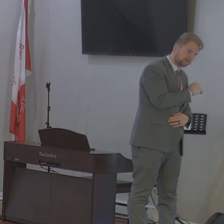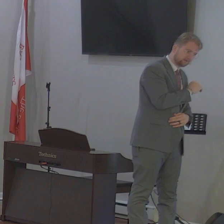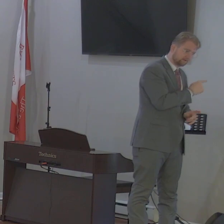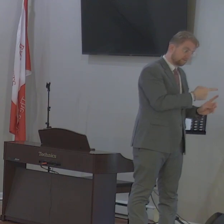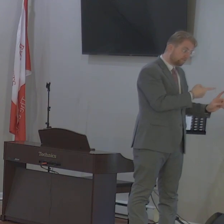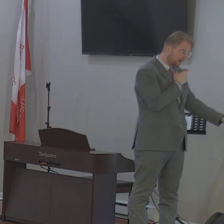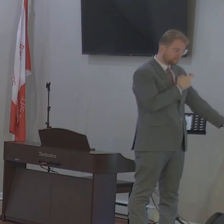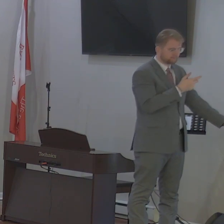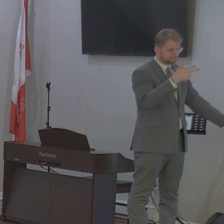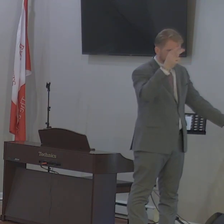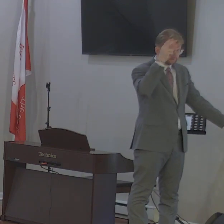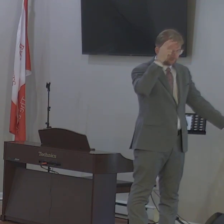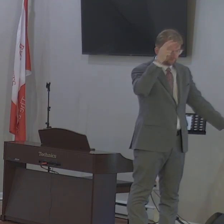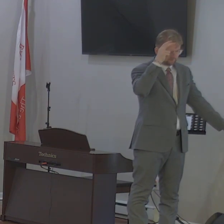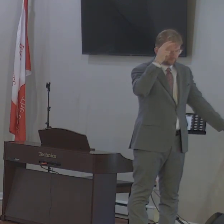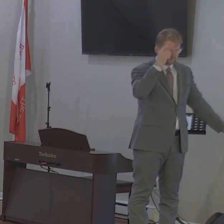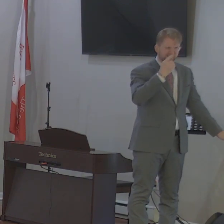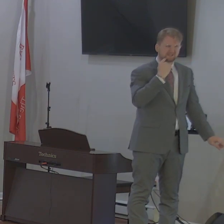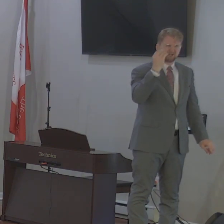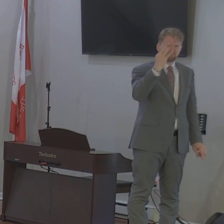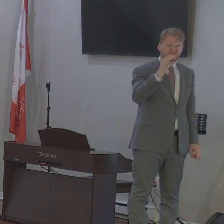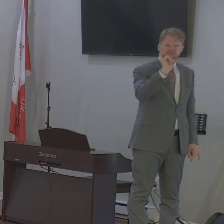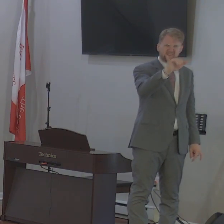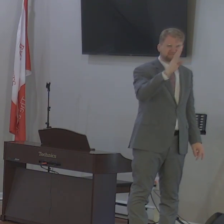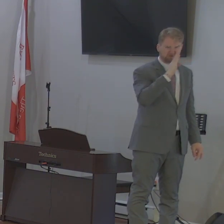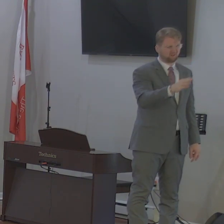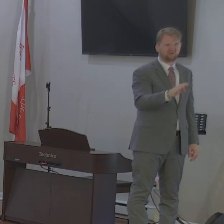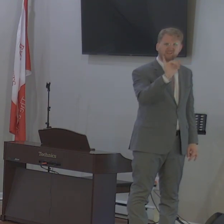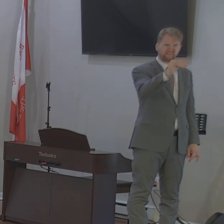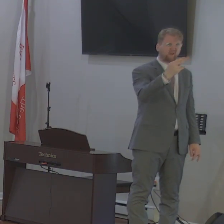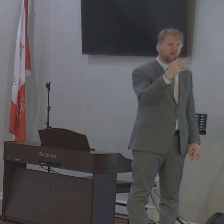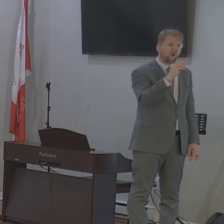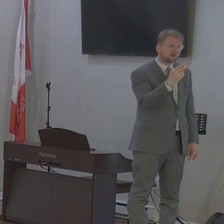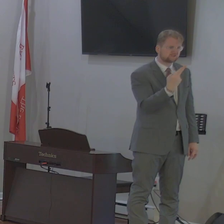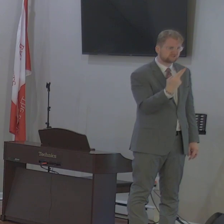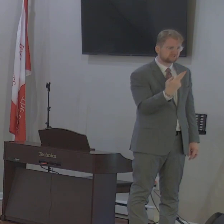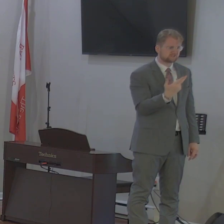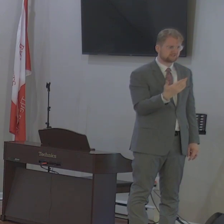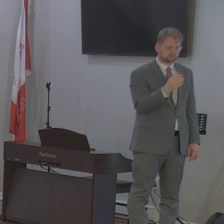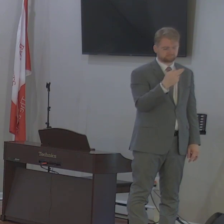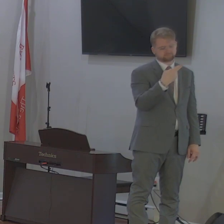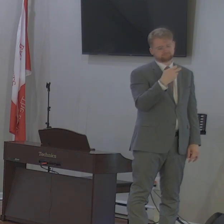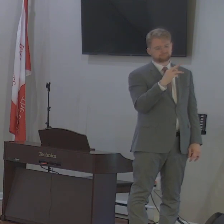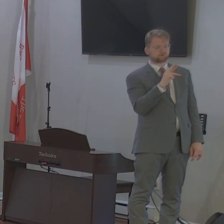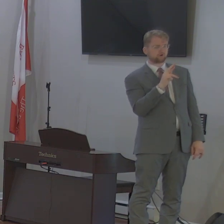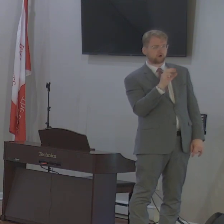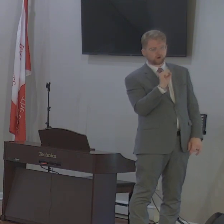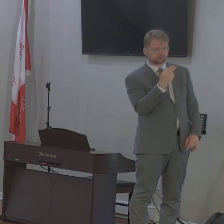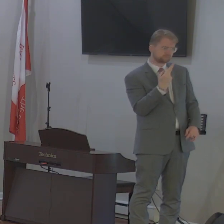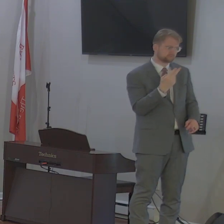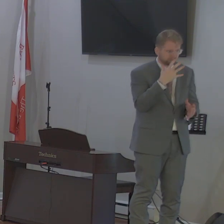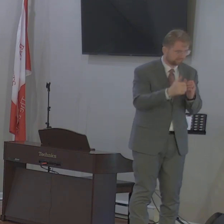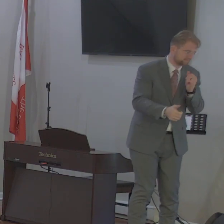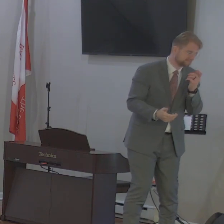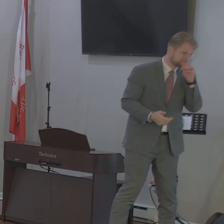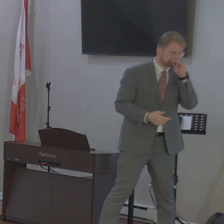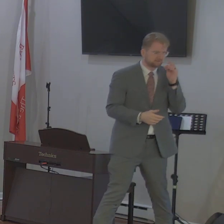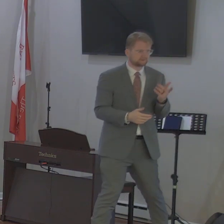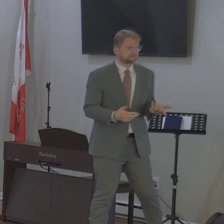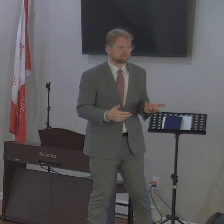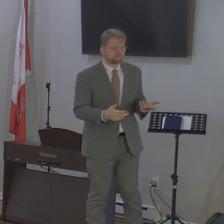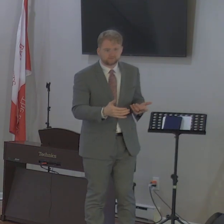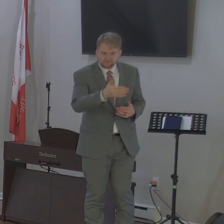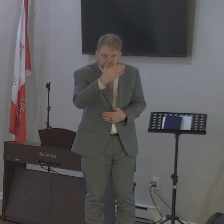Say, preacher, you're being a little harsh this morning. I'm not being harsh. I love you. God loves you. God provided the word of God to keep you from that